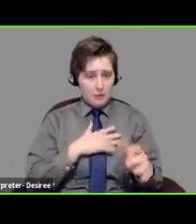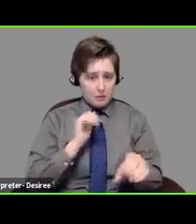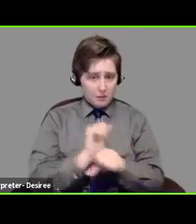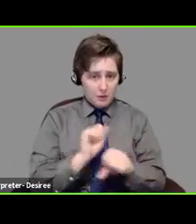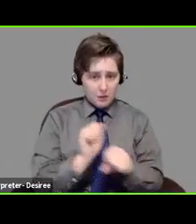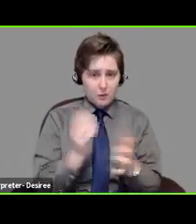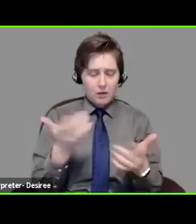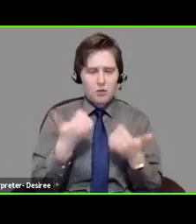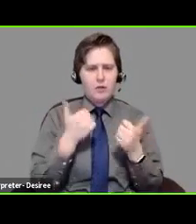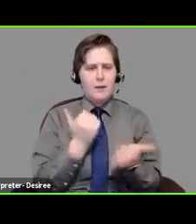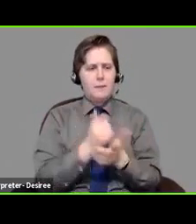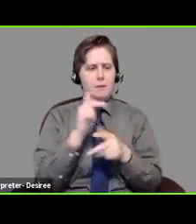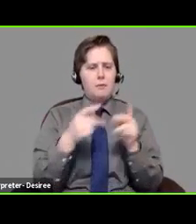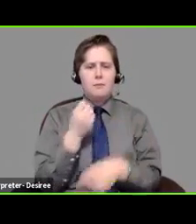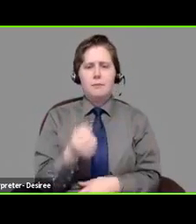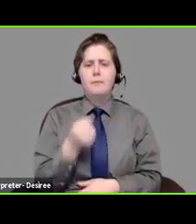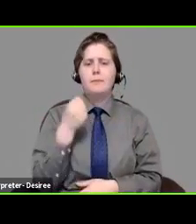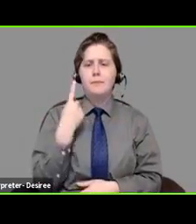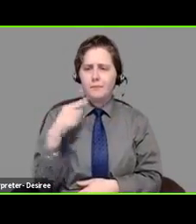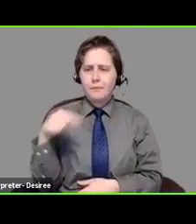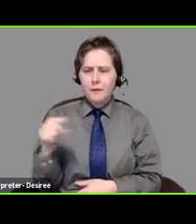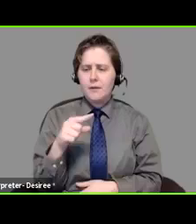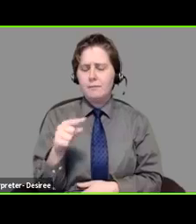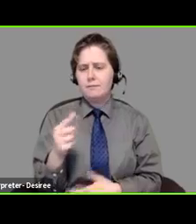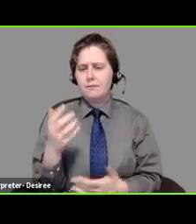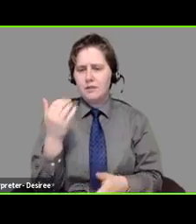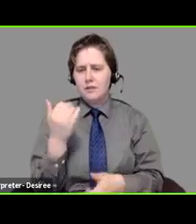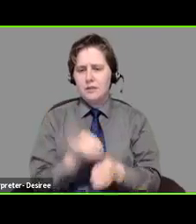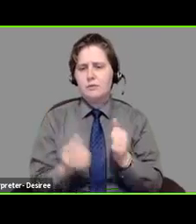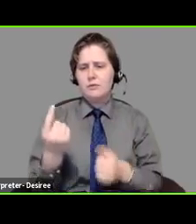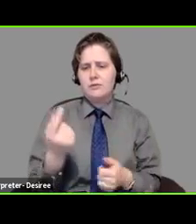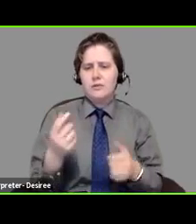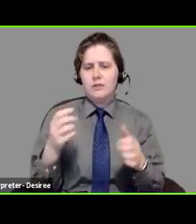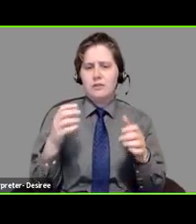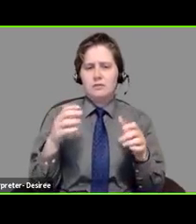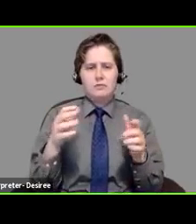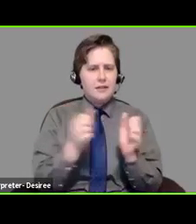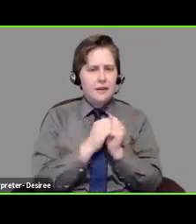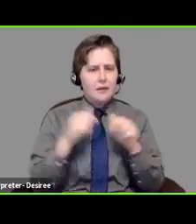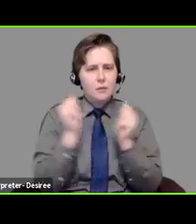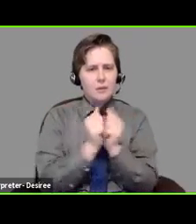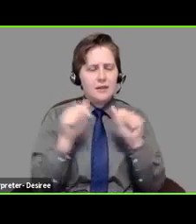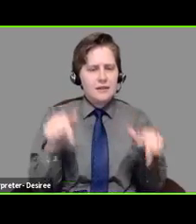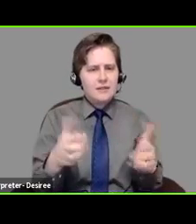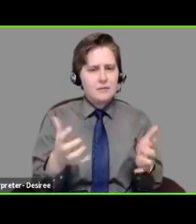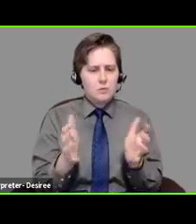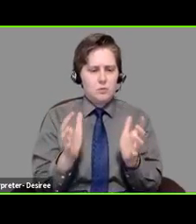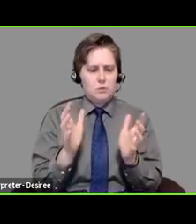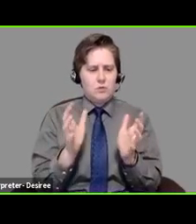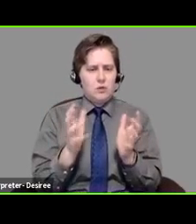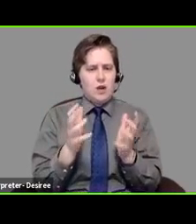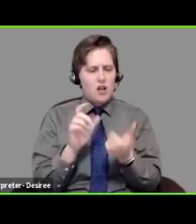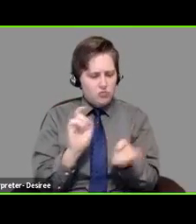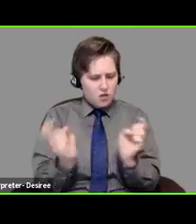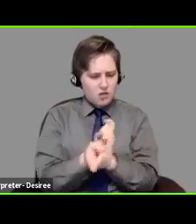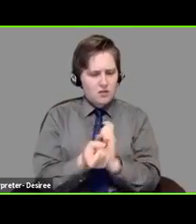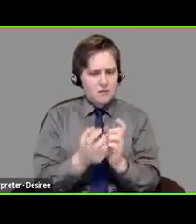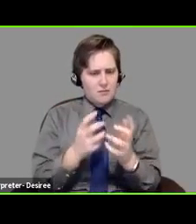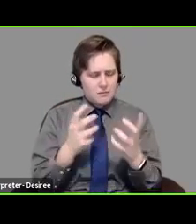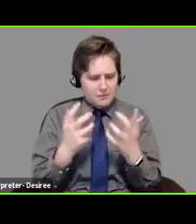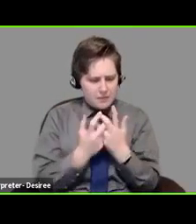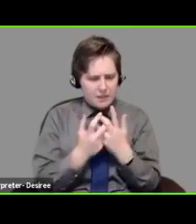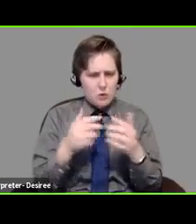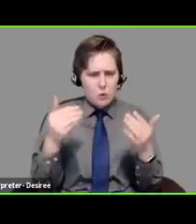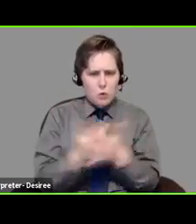trying to help people understand that everybody is in this boat and adjusting to the new reality.